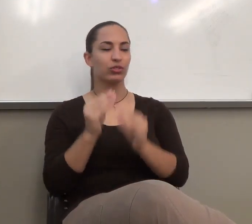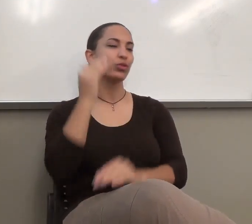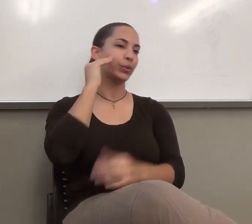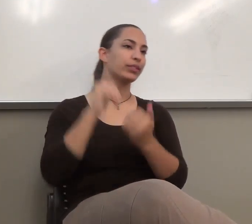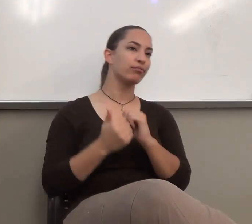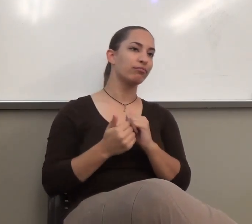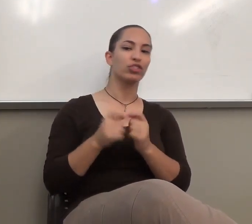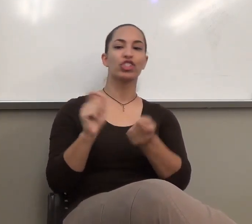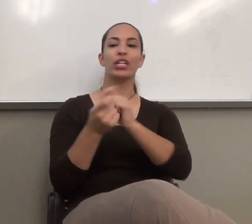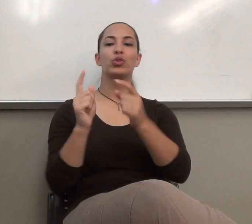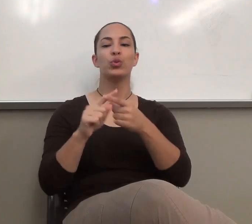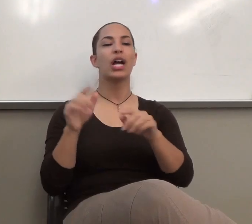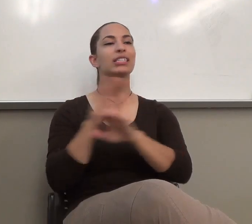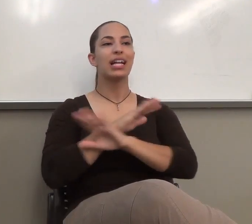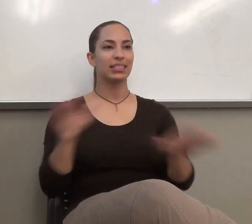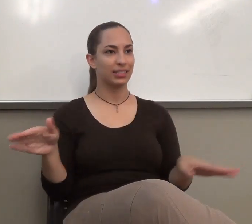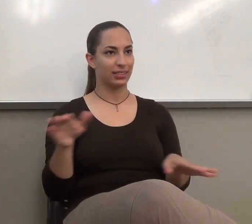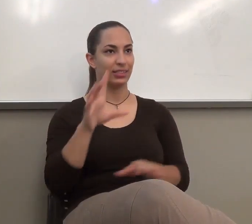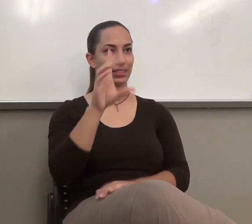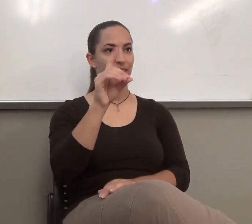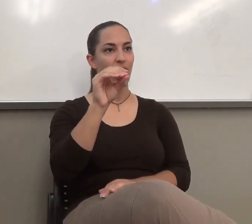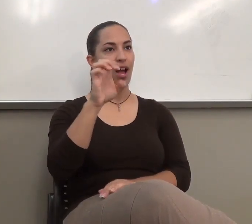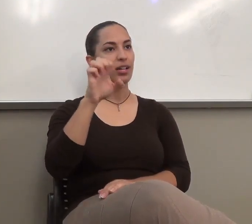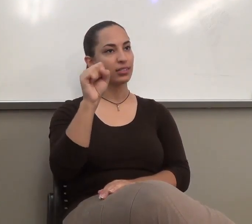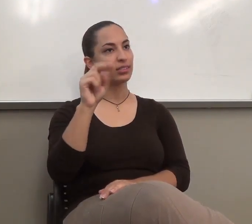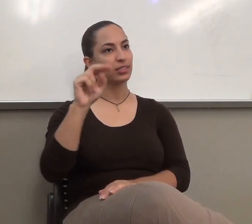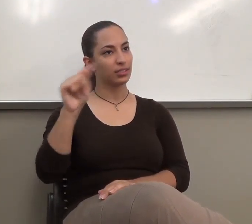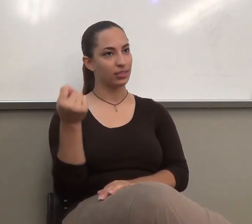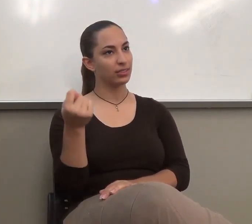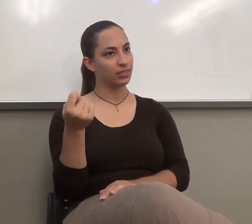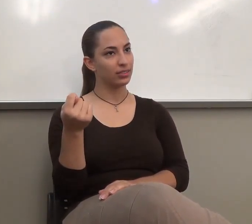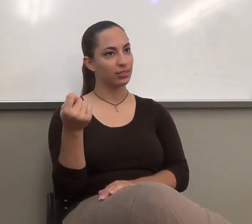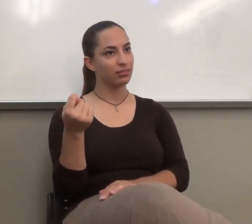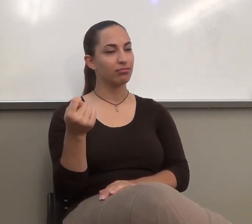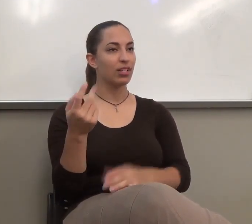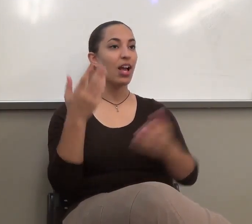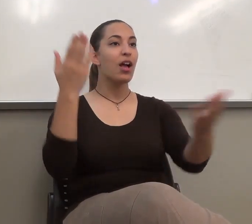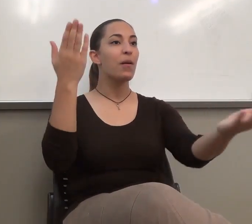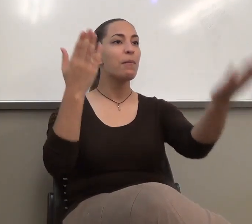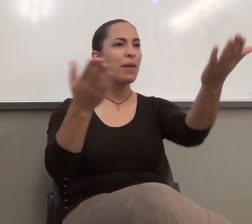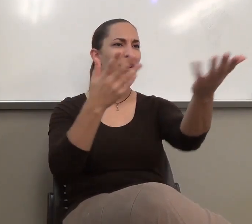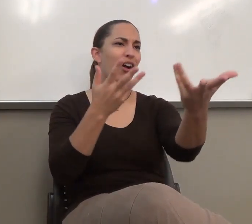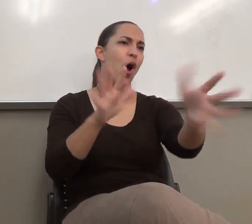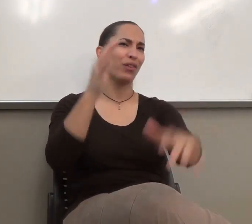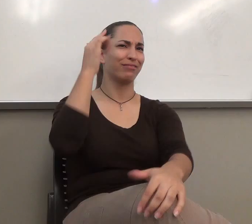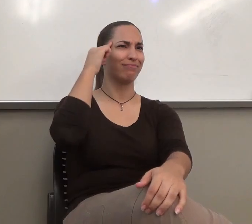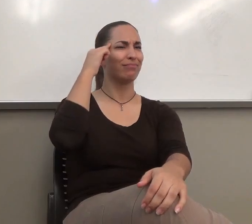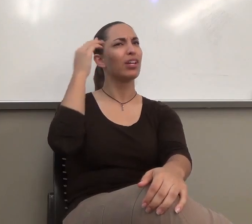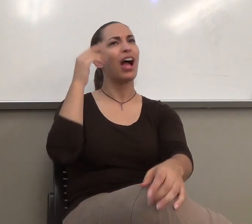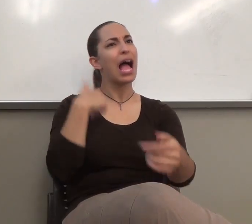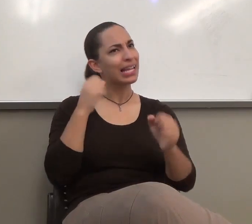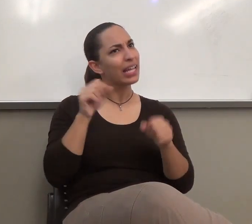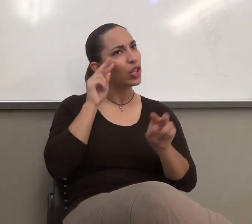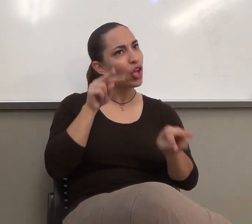to doesn't, okay? So why is Miss Penny making this big deal about having a whole lesson on this? Okay,